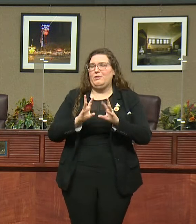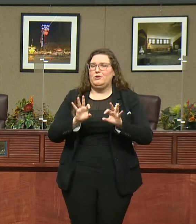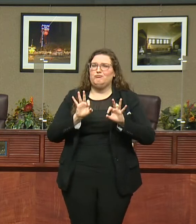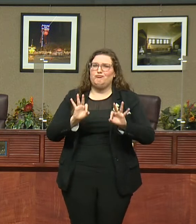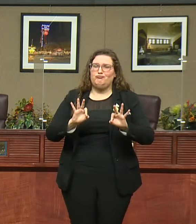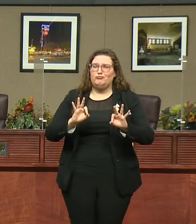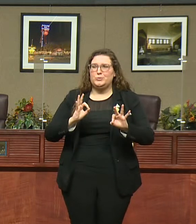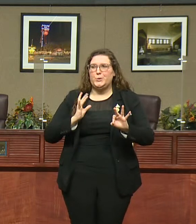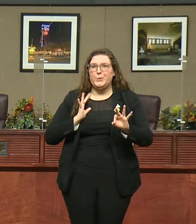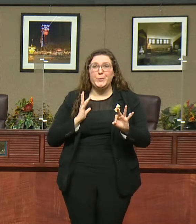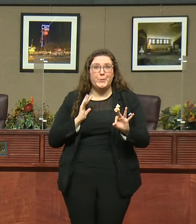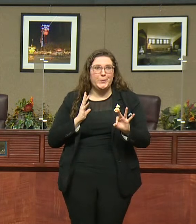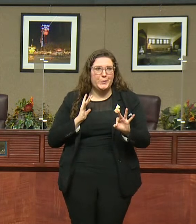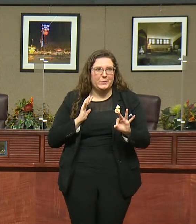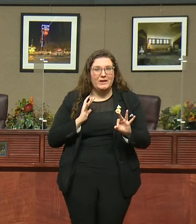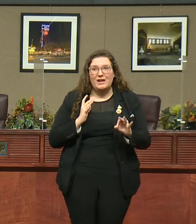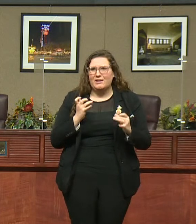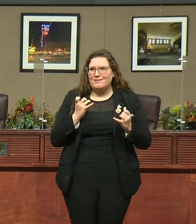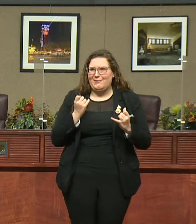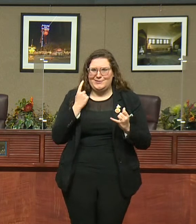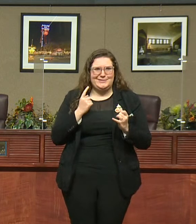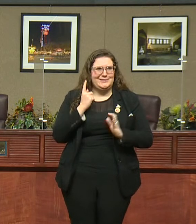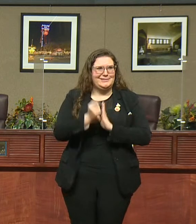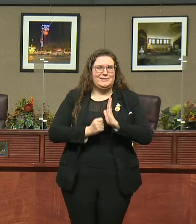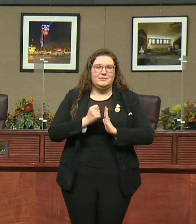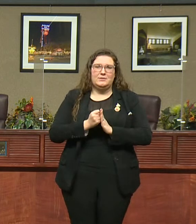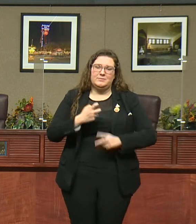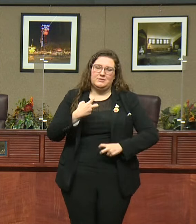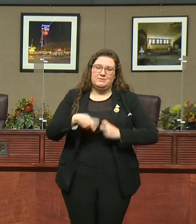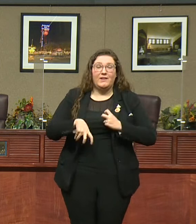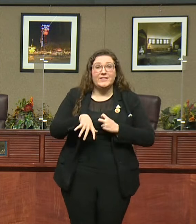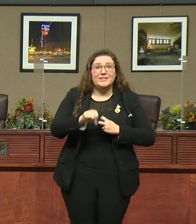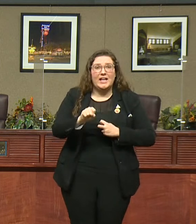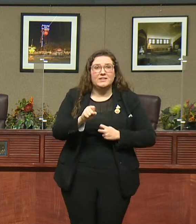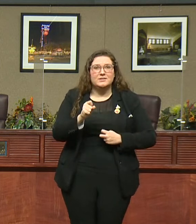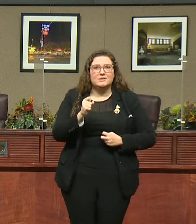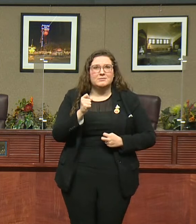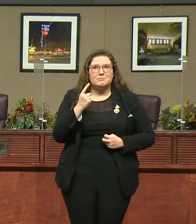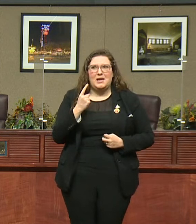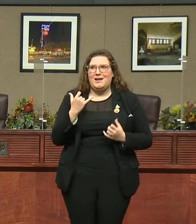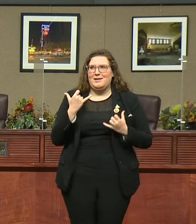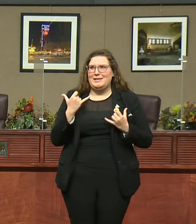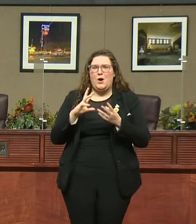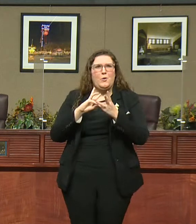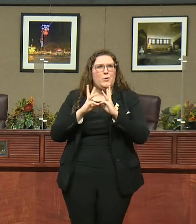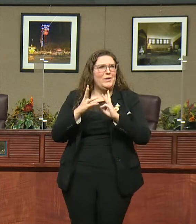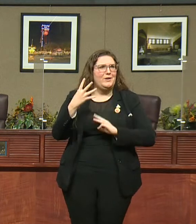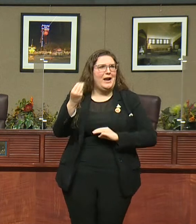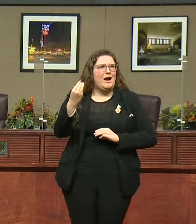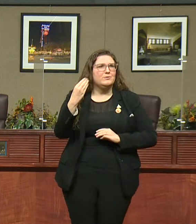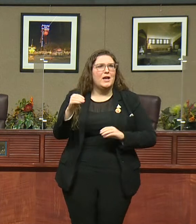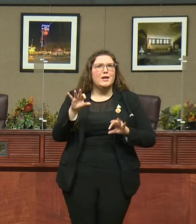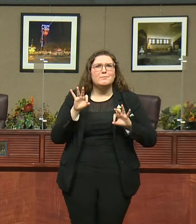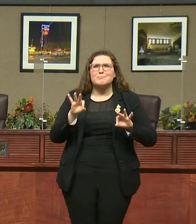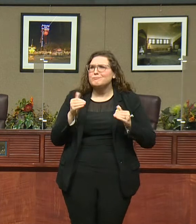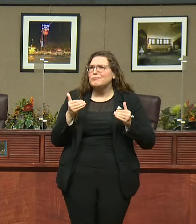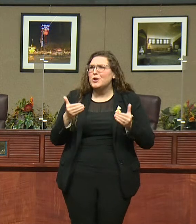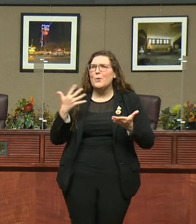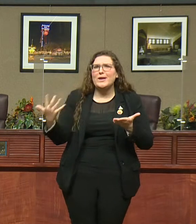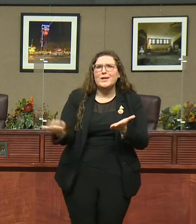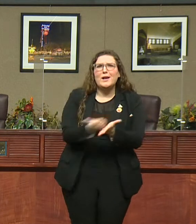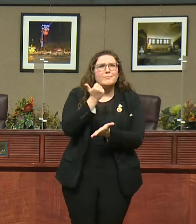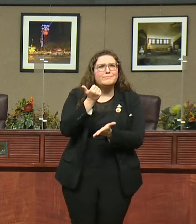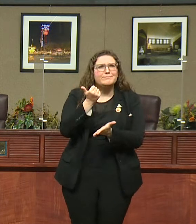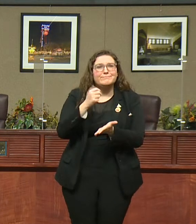get through these tough times safely, I would suggest that we take advantage of this great outdoor weather we're having. We can meet with family and friends